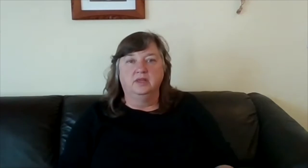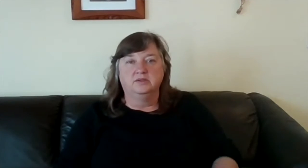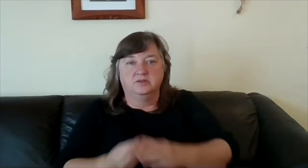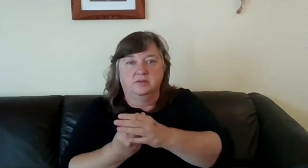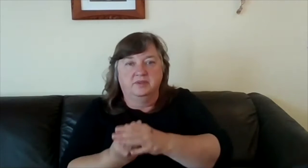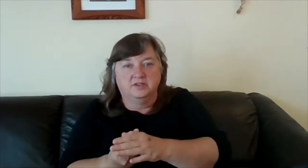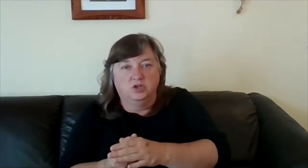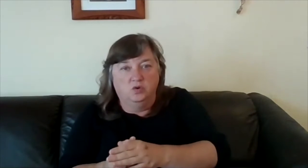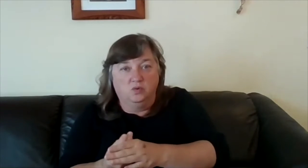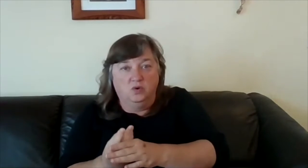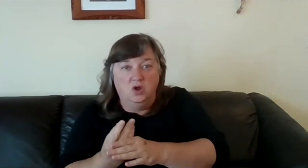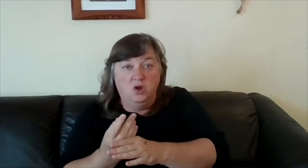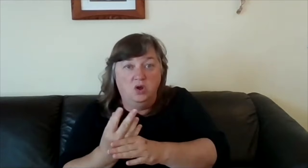So something's going to